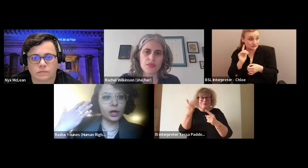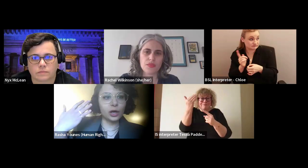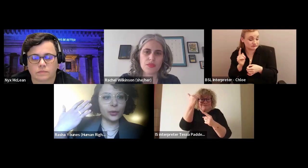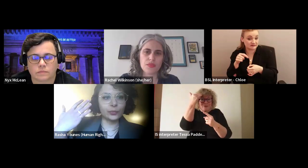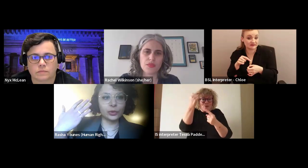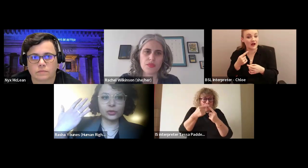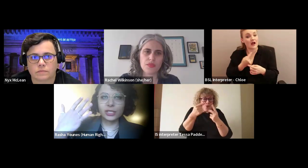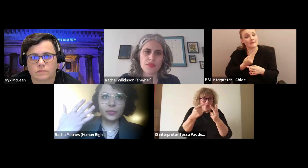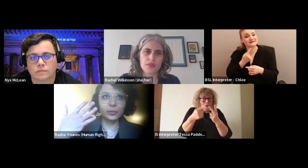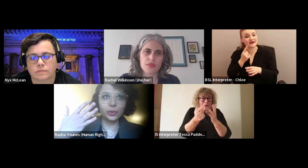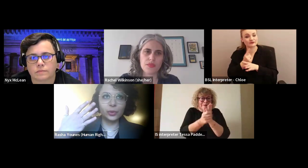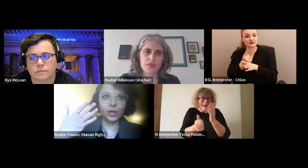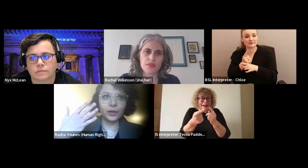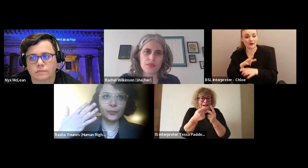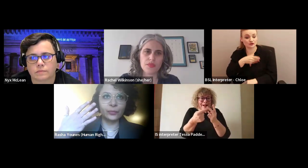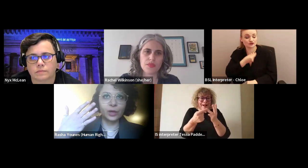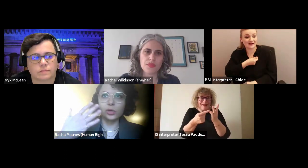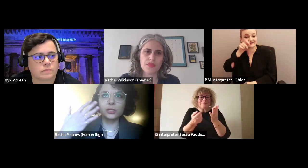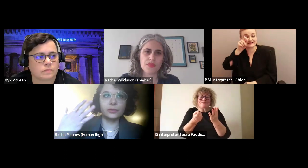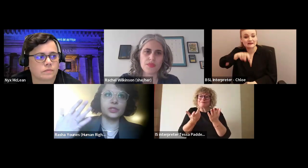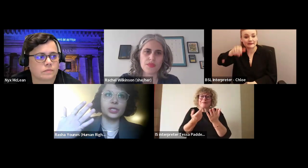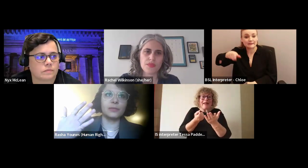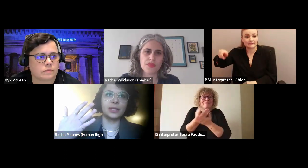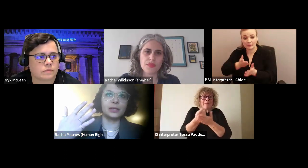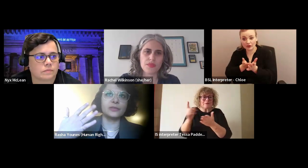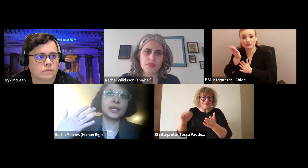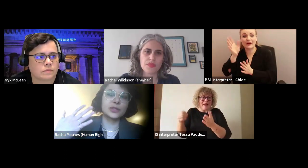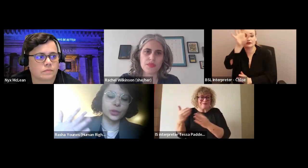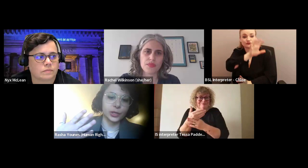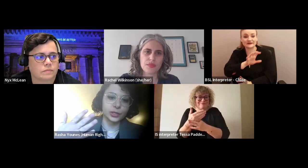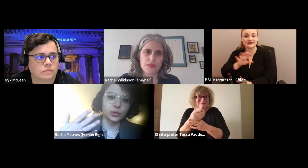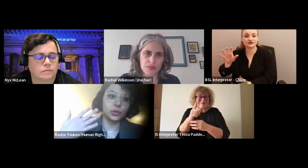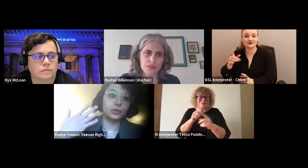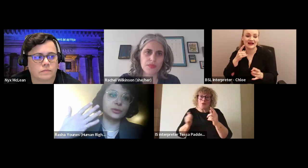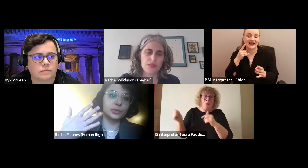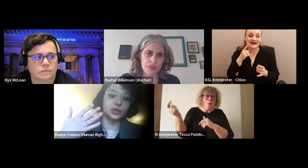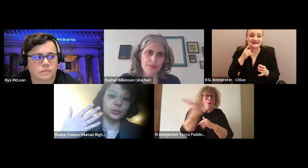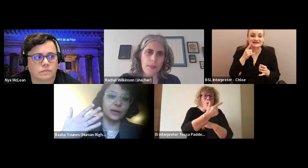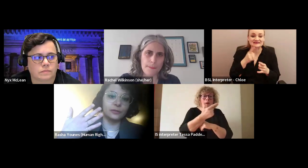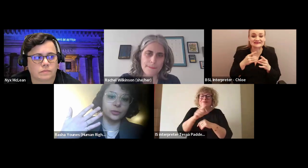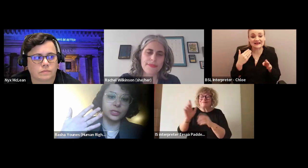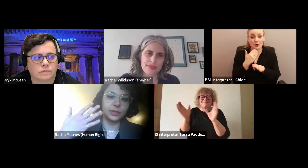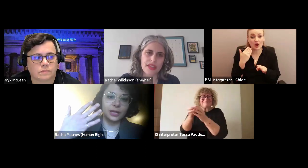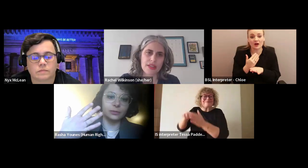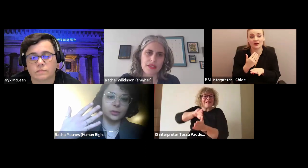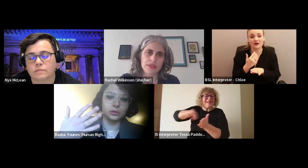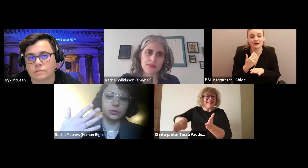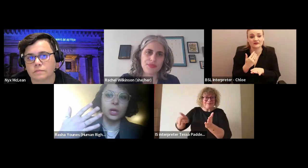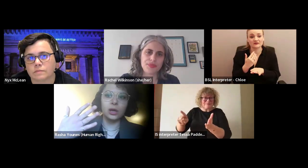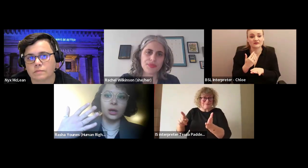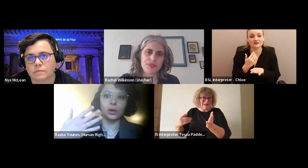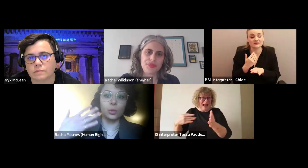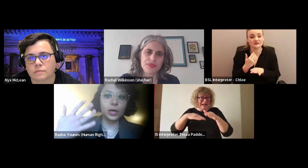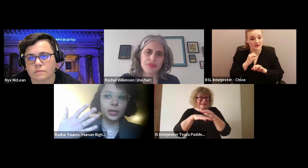of trans people across the region. I'm thinking of sex workers who use digital platforms to be able